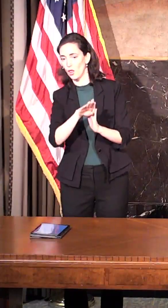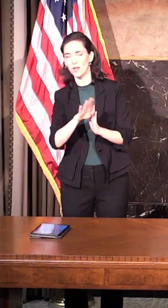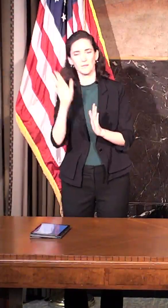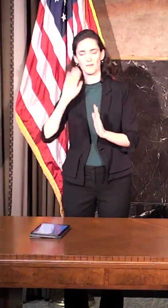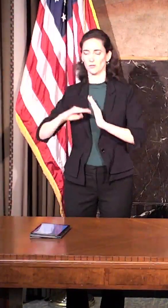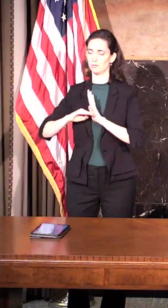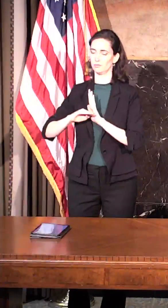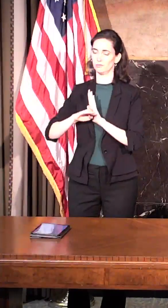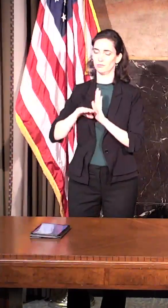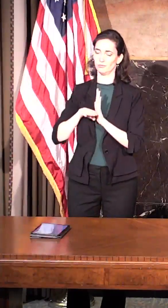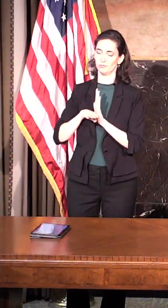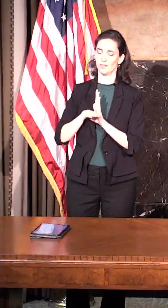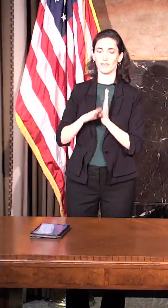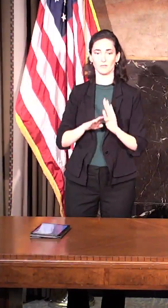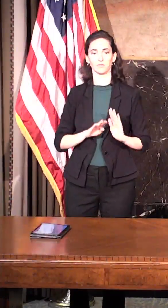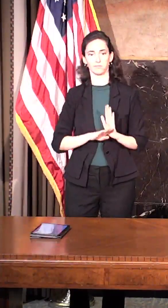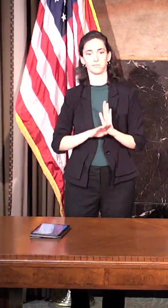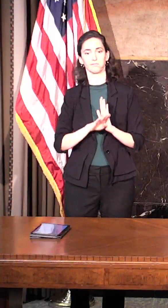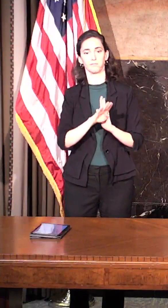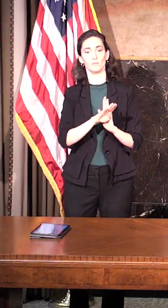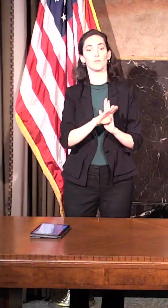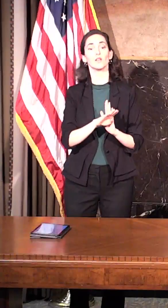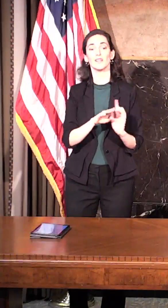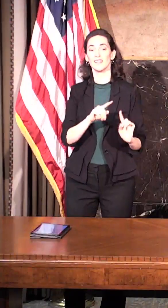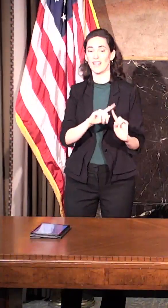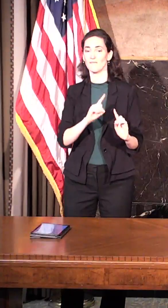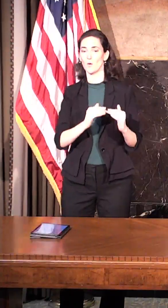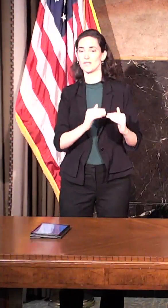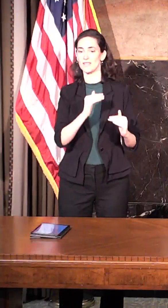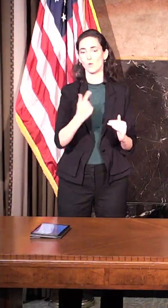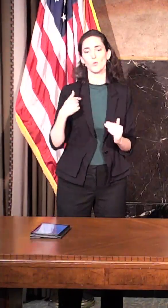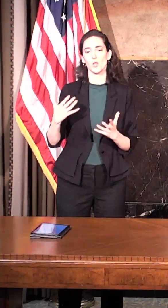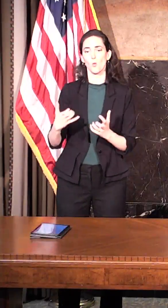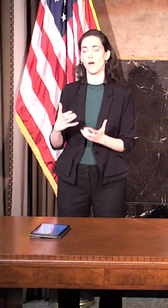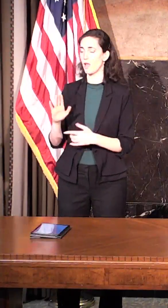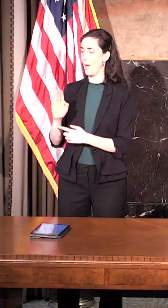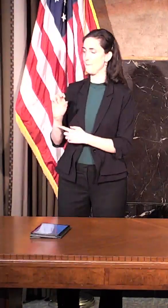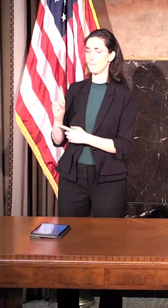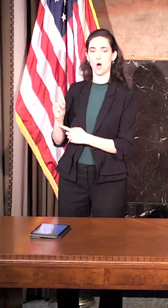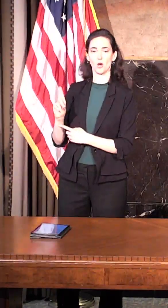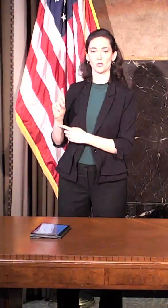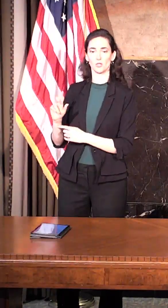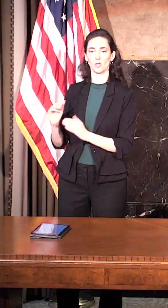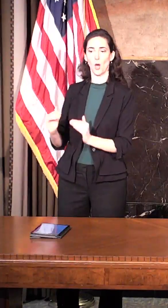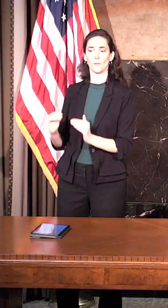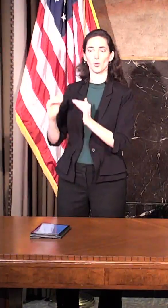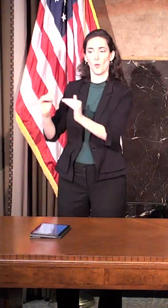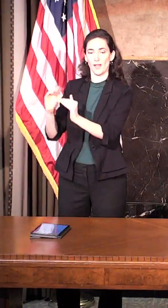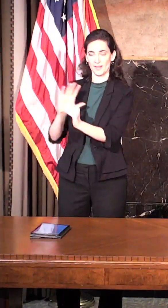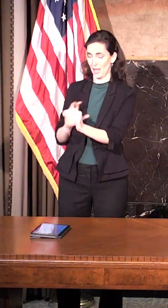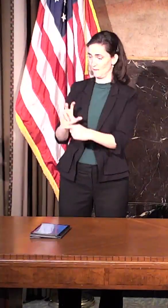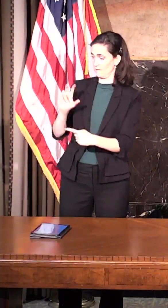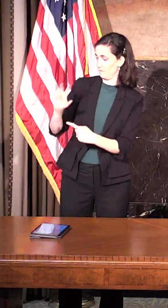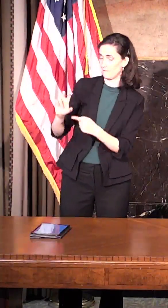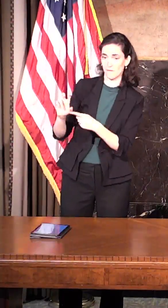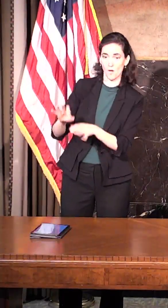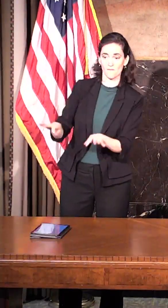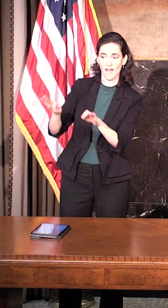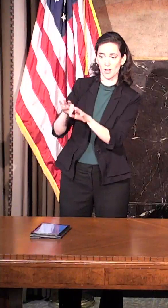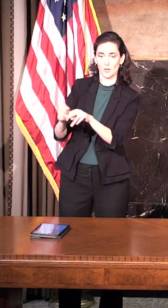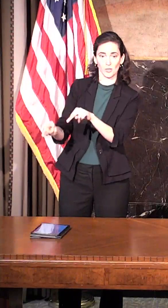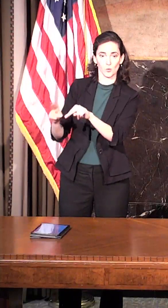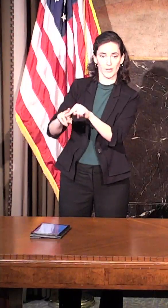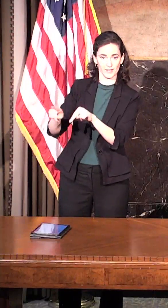towards getting a bond upgrade, which is obviously what we want. And they discussed extensively the responsible